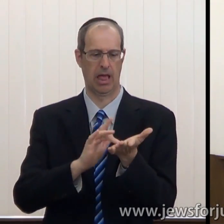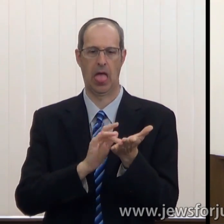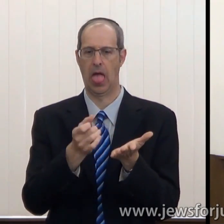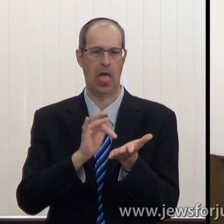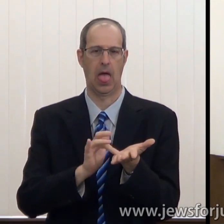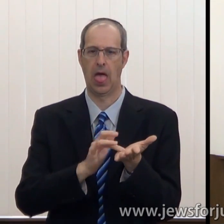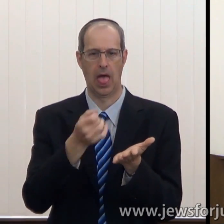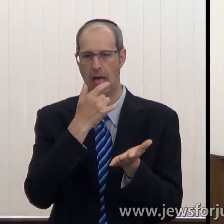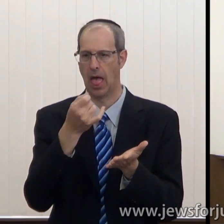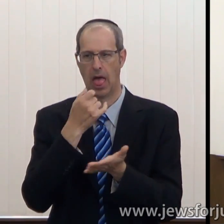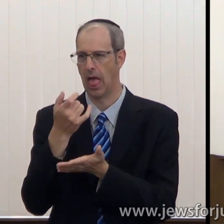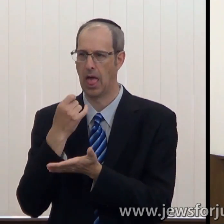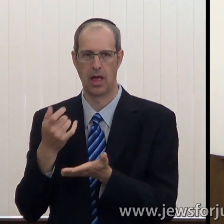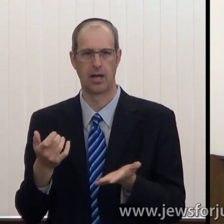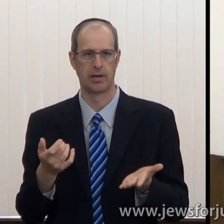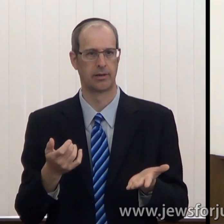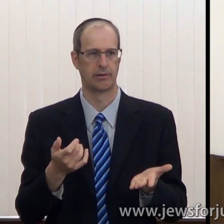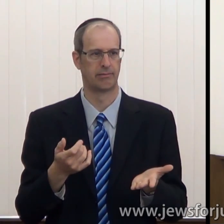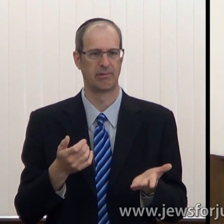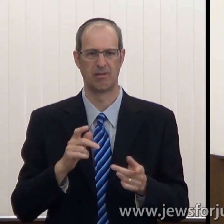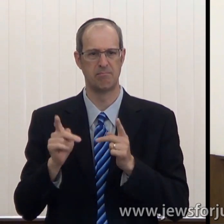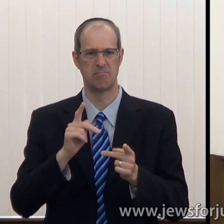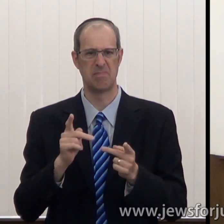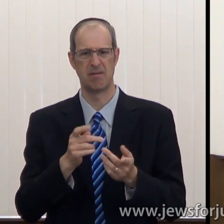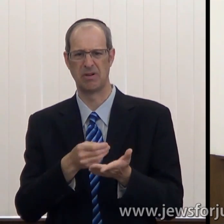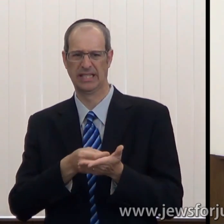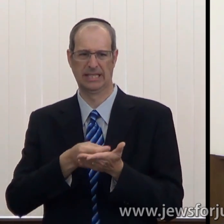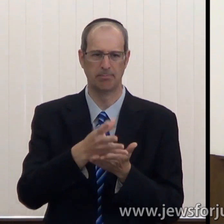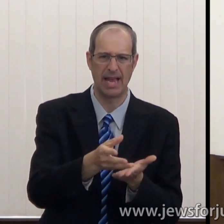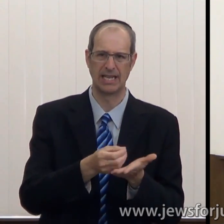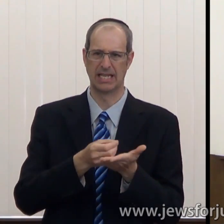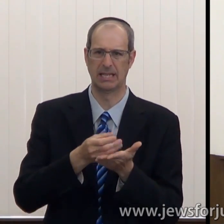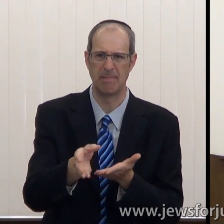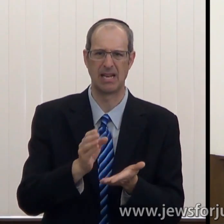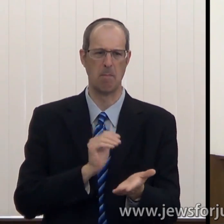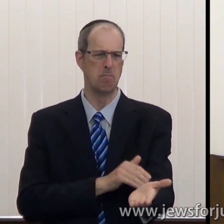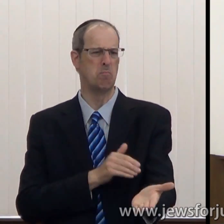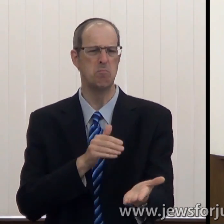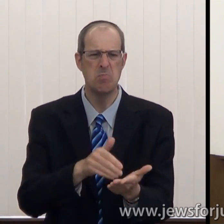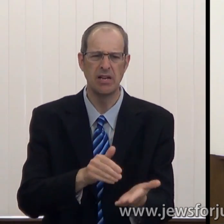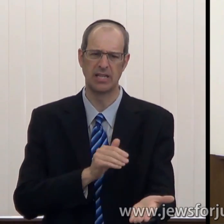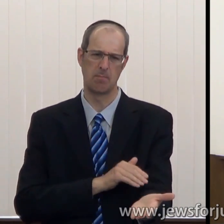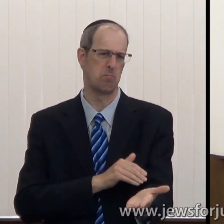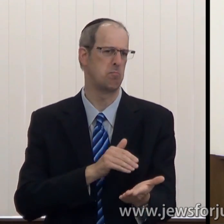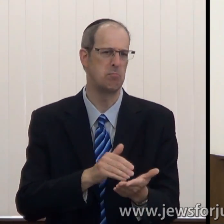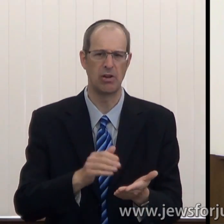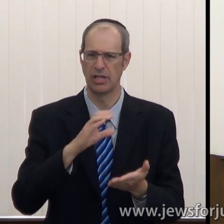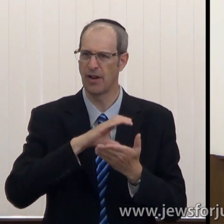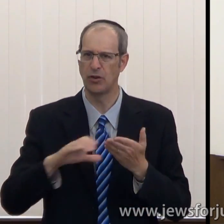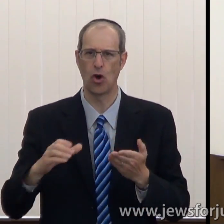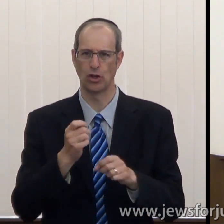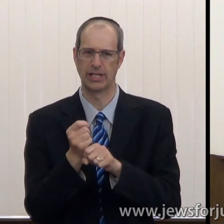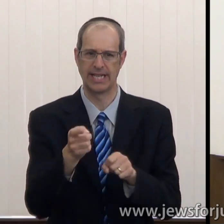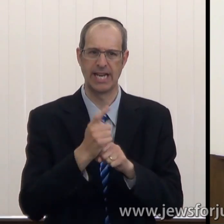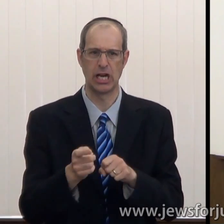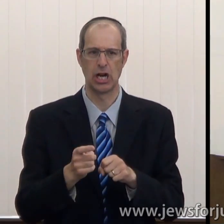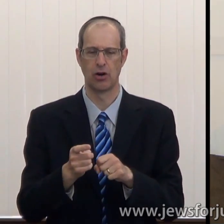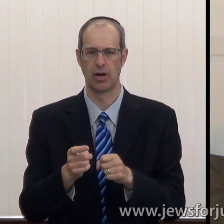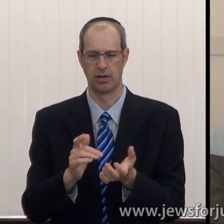that people spend billions of dollars a year to feel more relaxed.